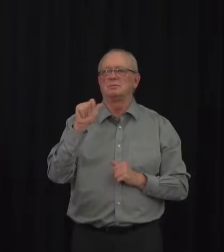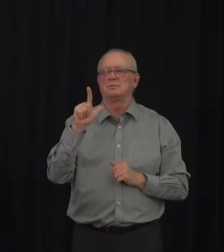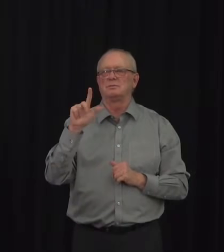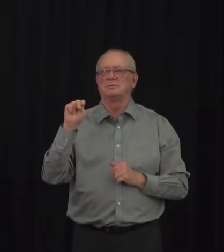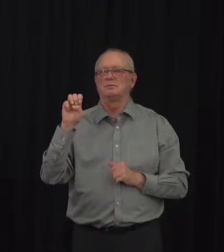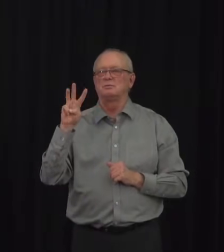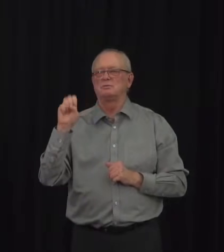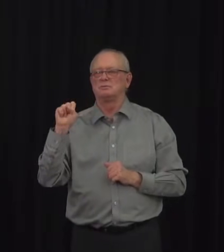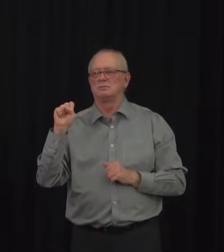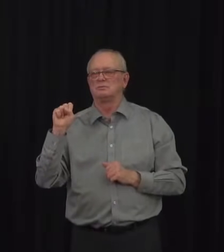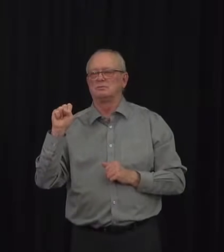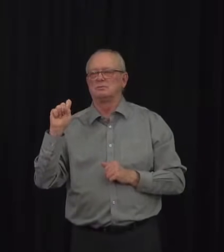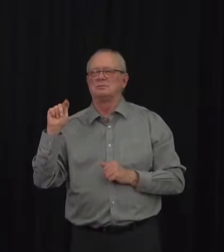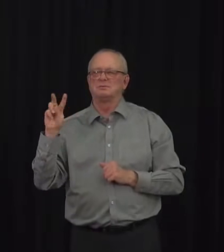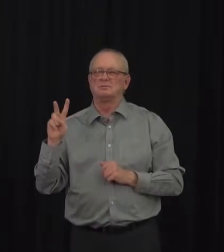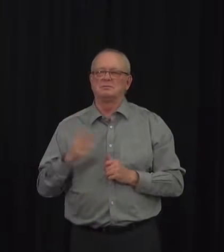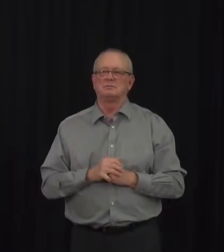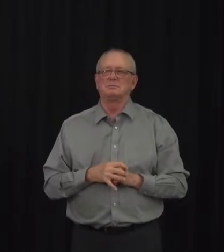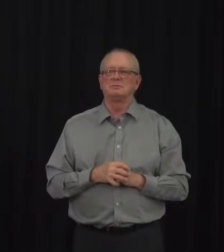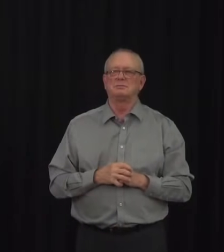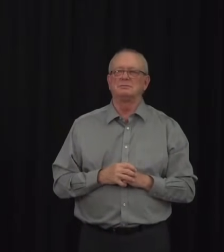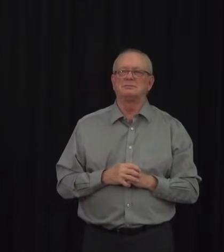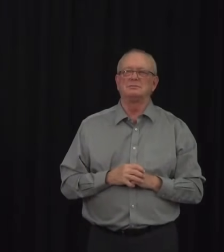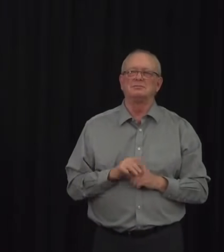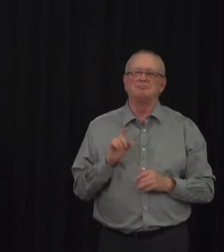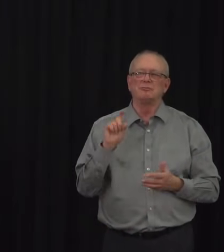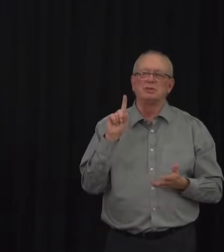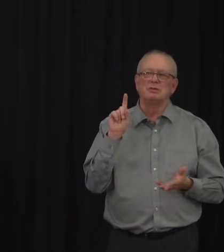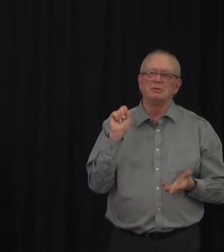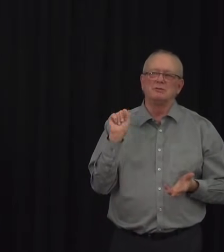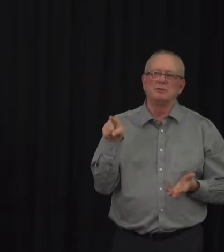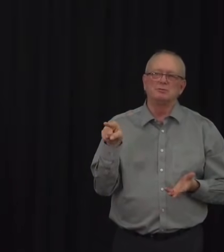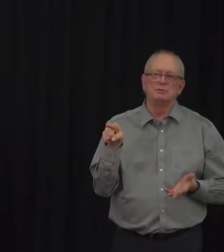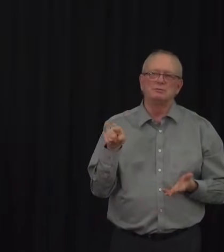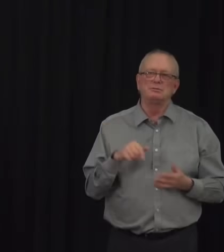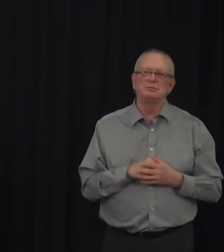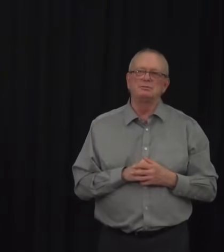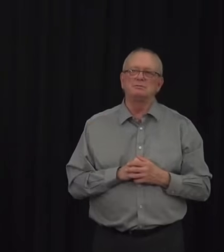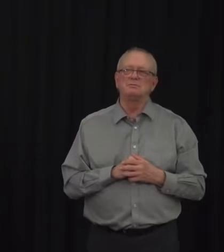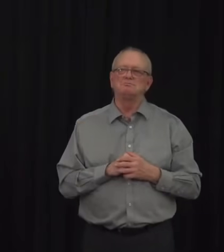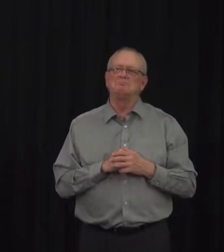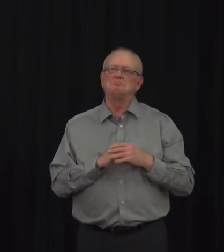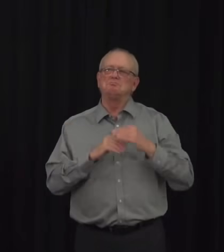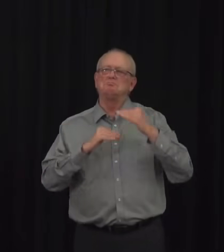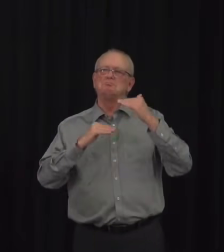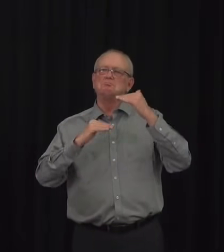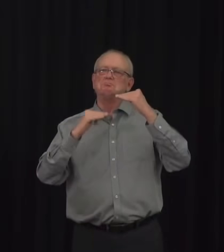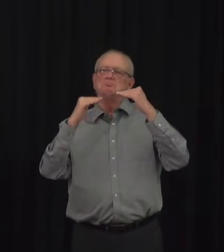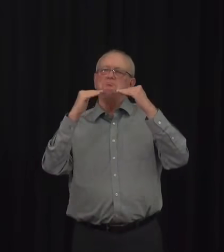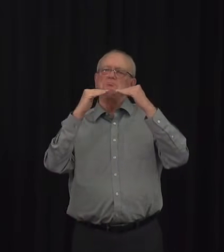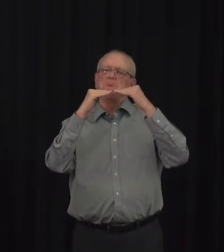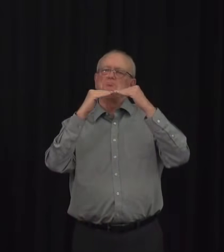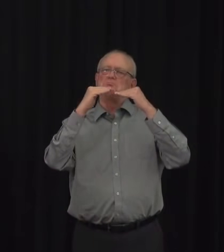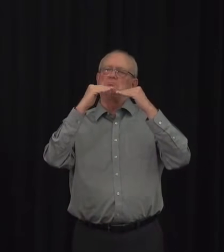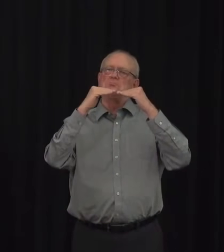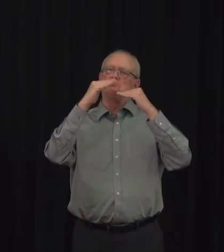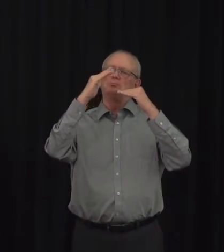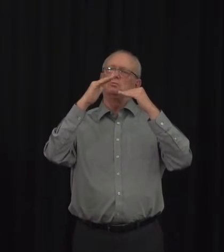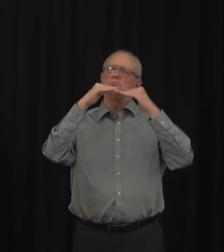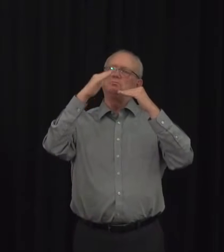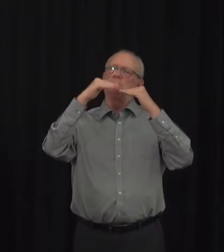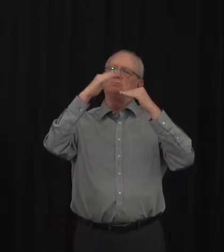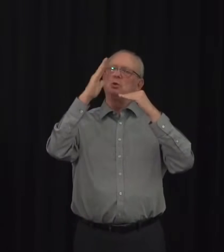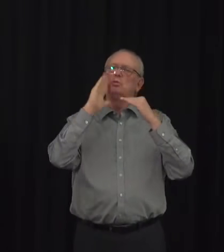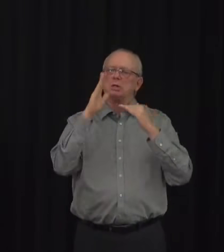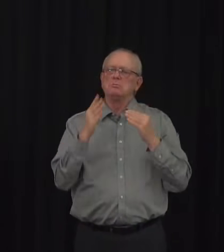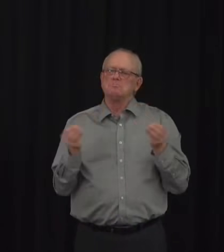Hi, Dr. Hinshaw. I'm looking to get a clearer understanding of what the thresholds are for more measures and a roadmap so Albertans know what they can or